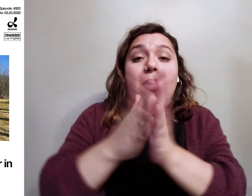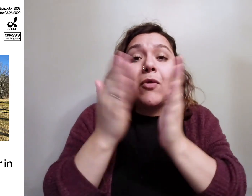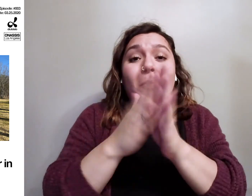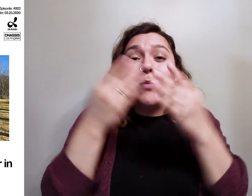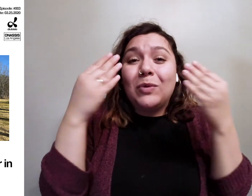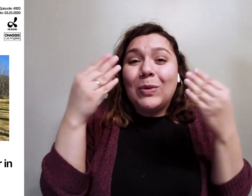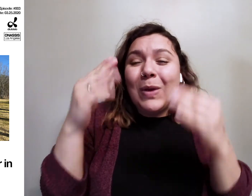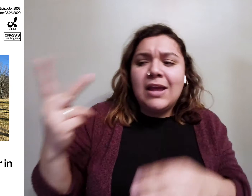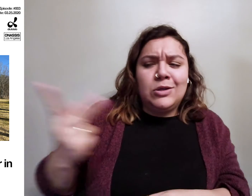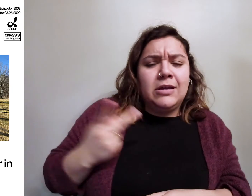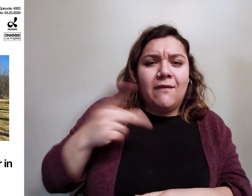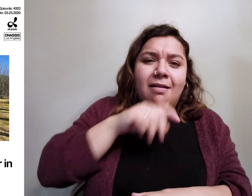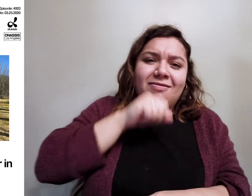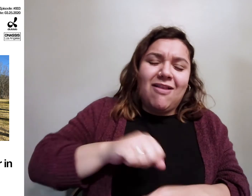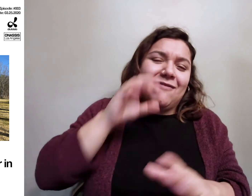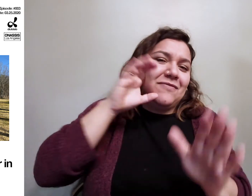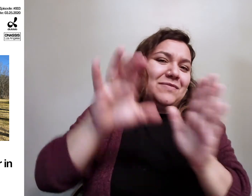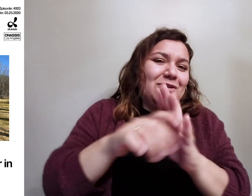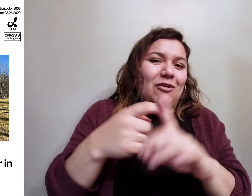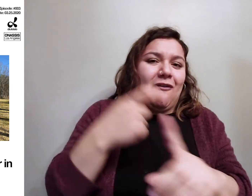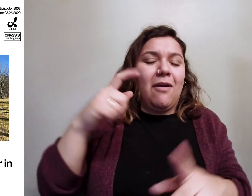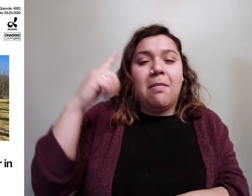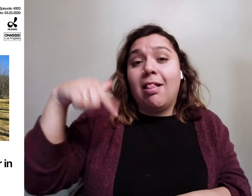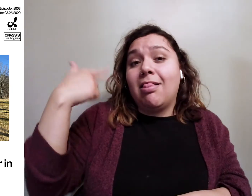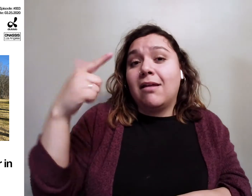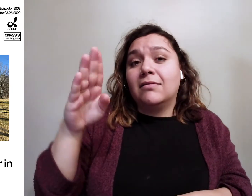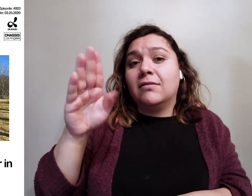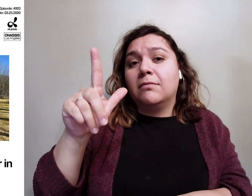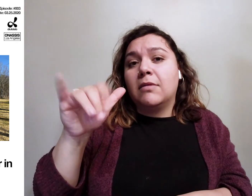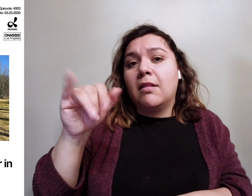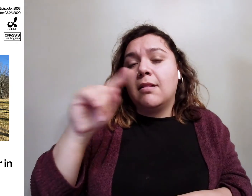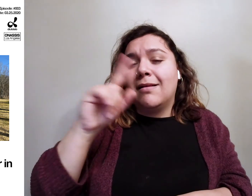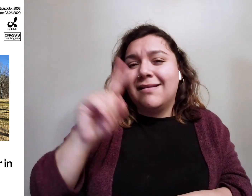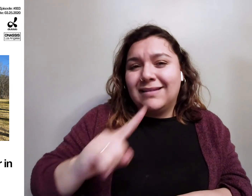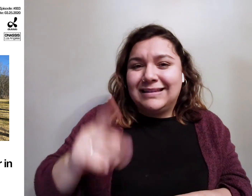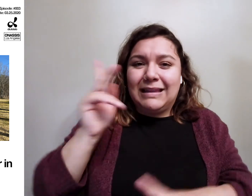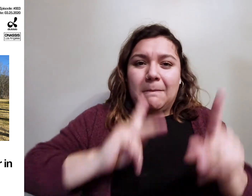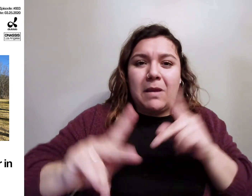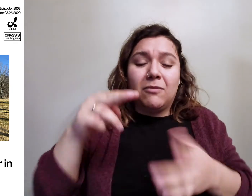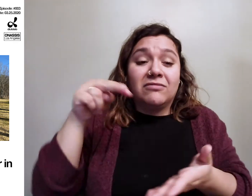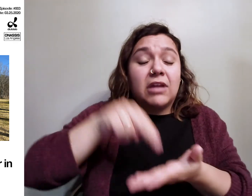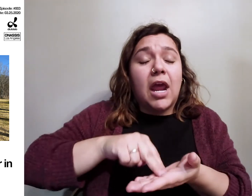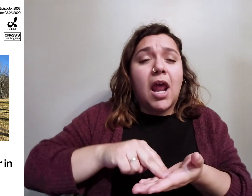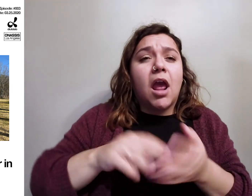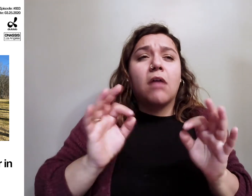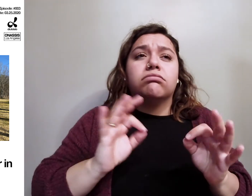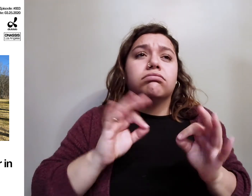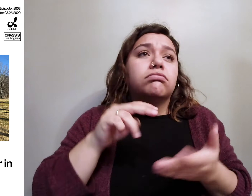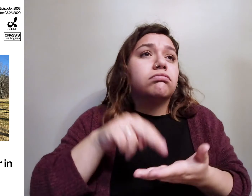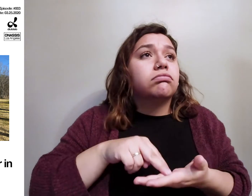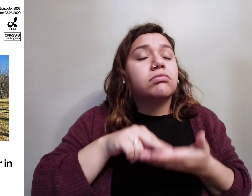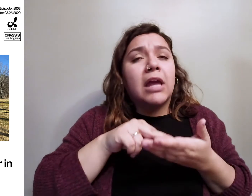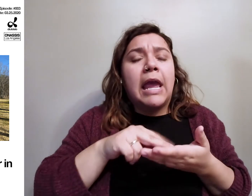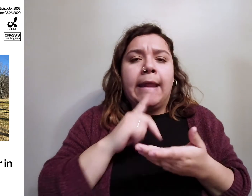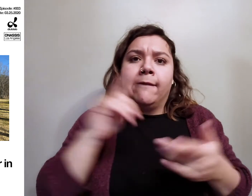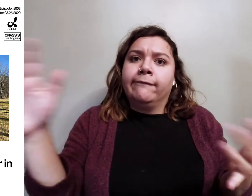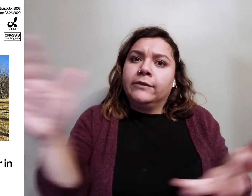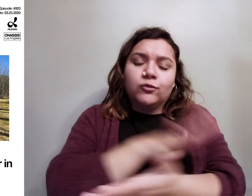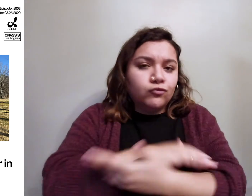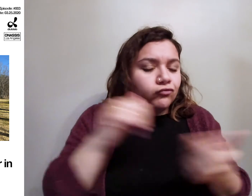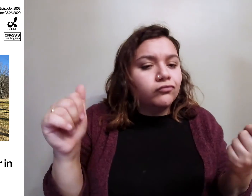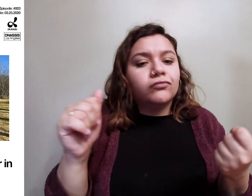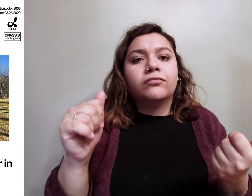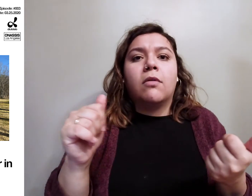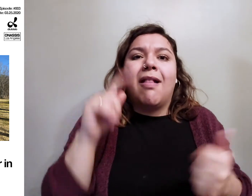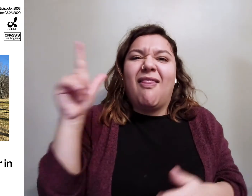books. So that's pretty hopeful. Looking at books and that library